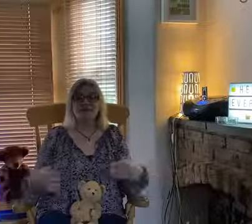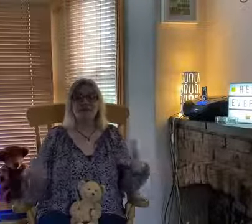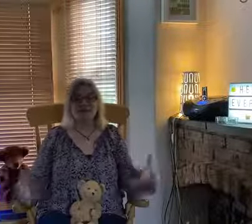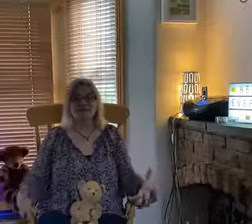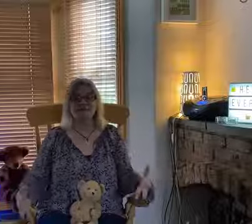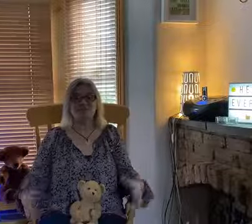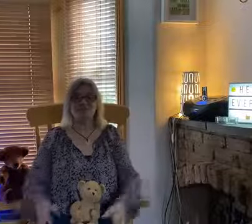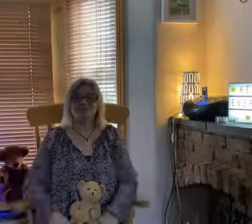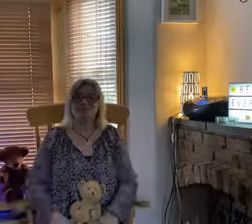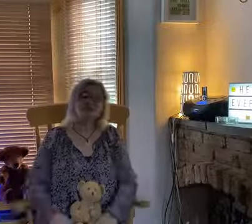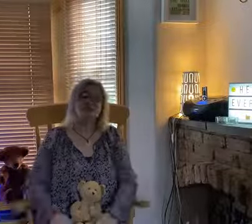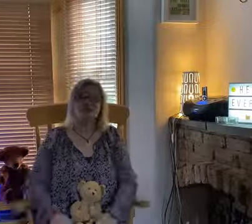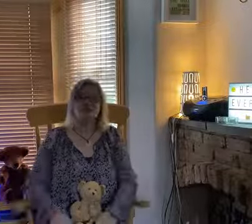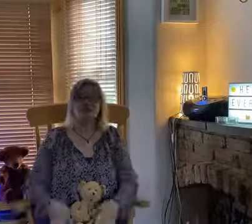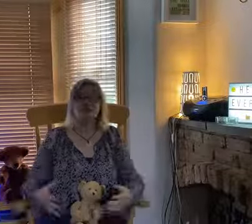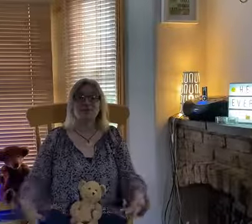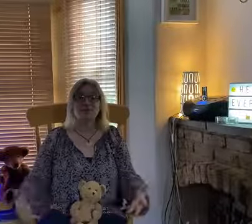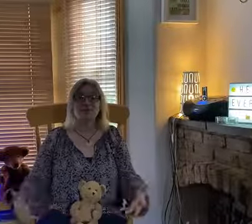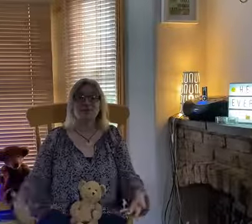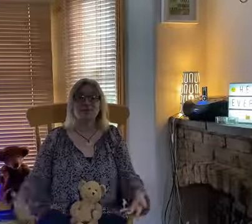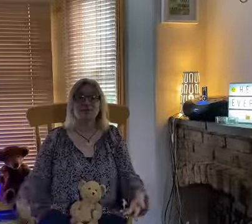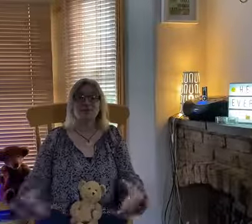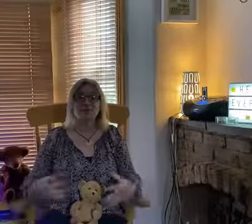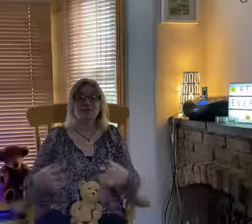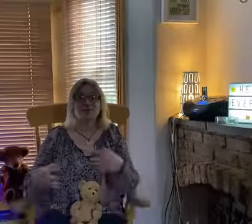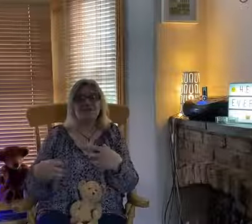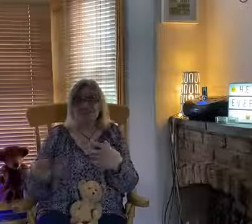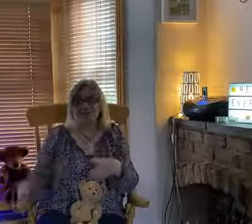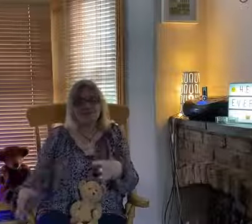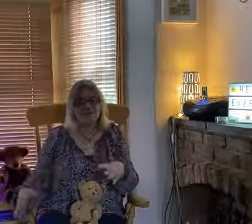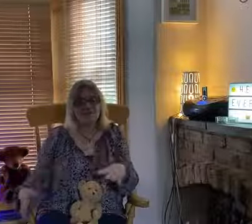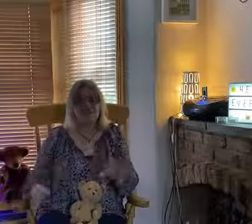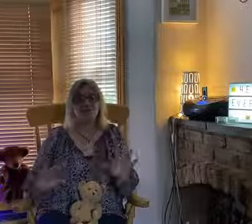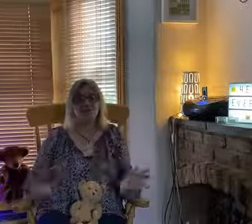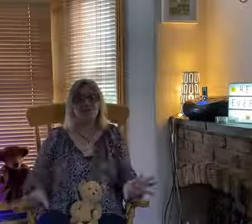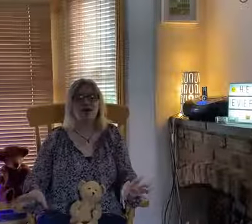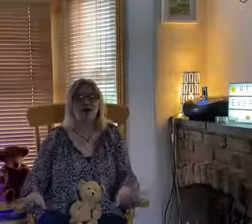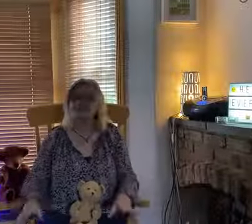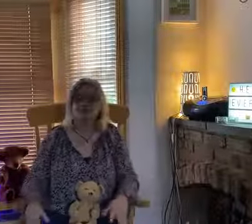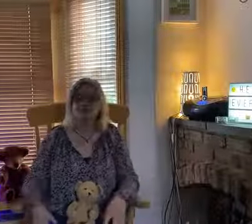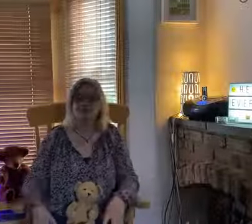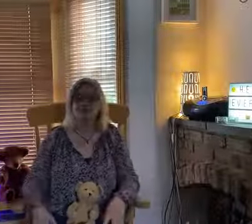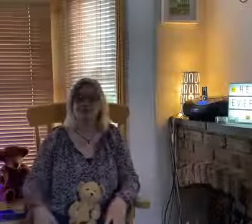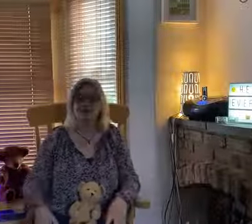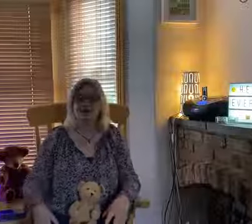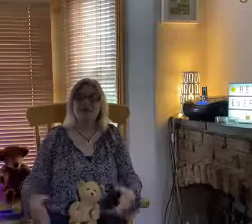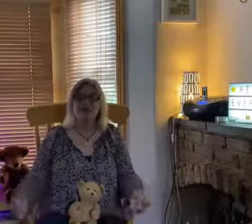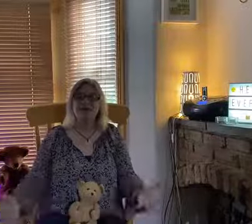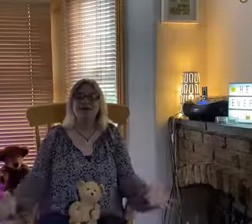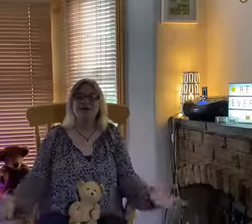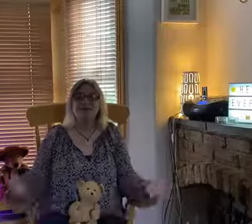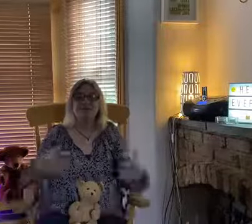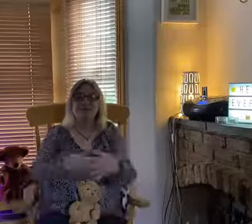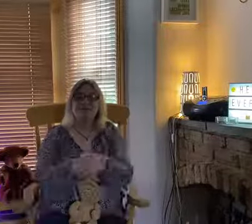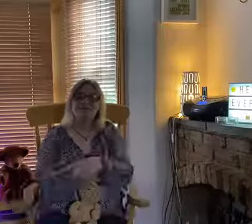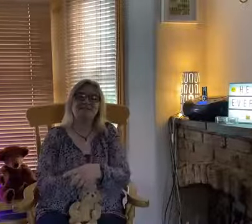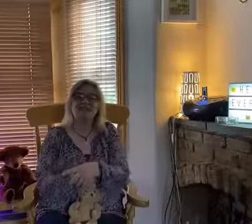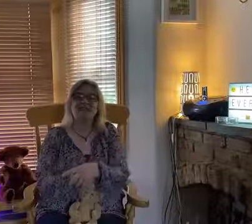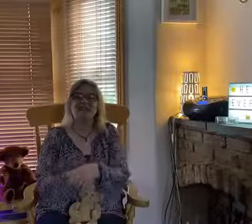towards the end of rhyme time. Also a nice one to do if it's nap time or calming down time. Because it's a nice one to sit together